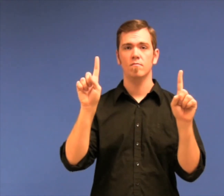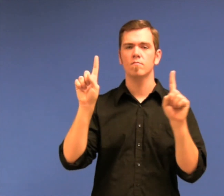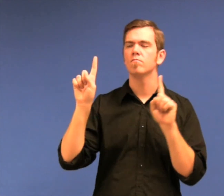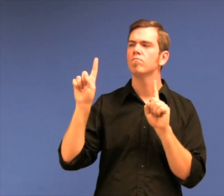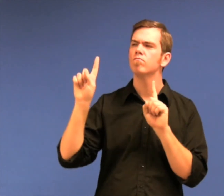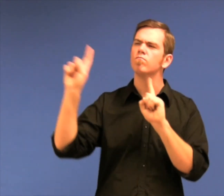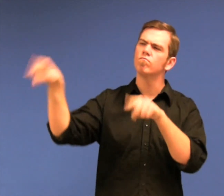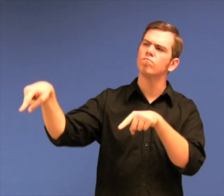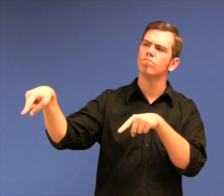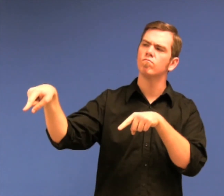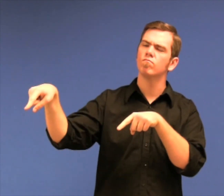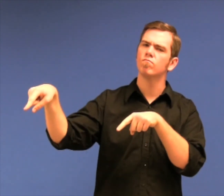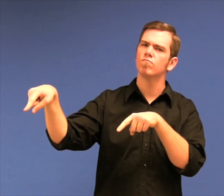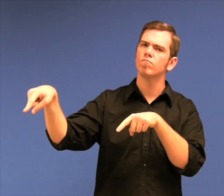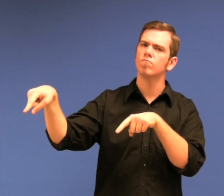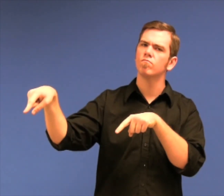Again, go there.